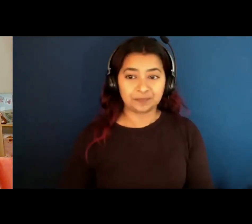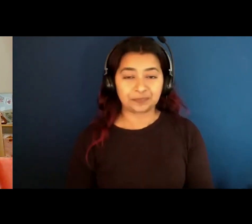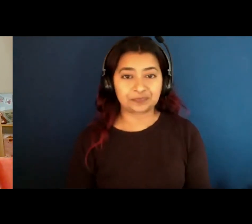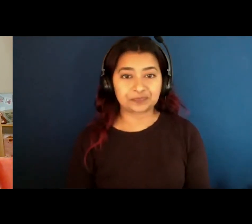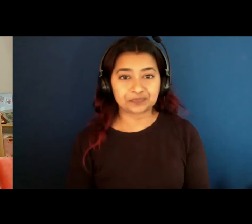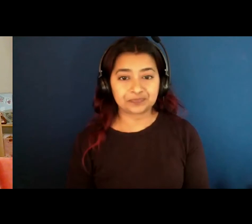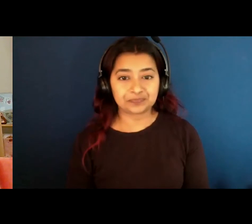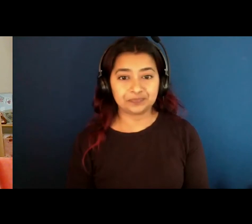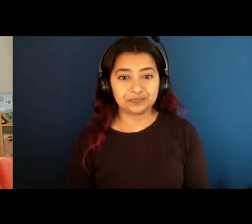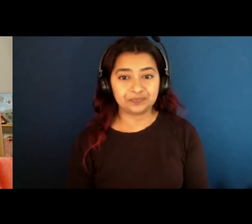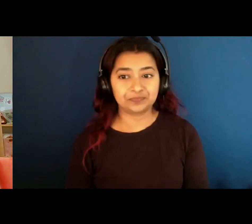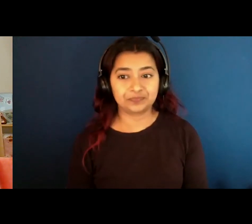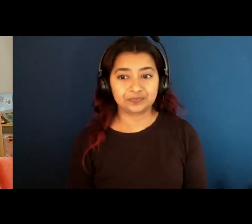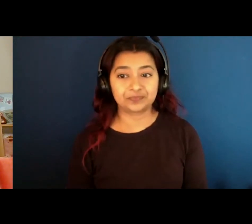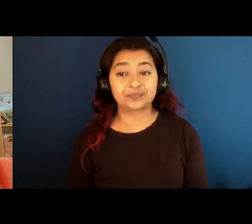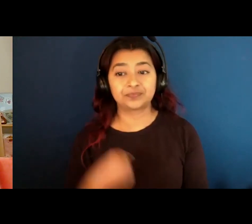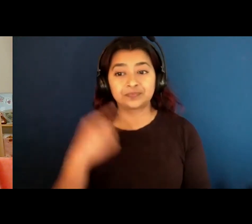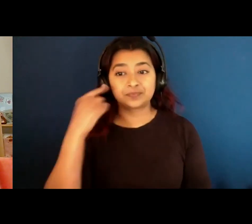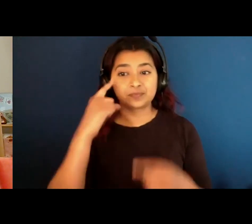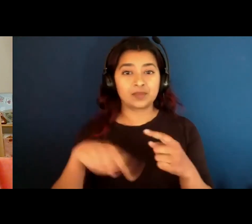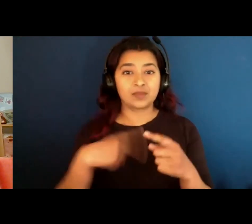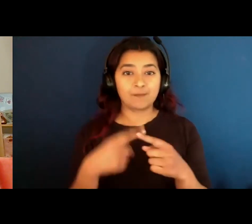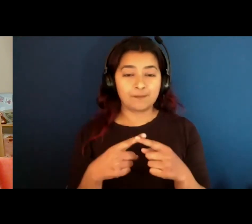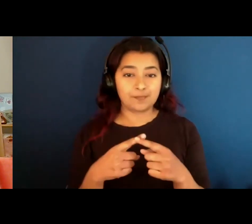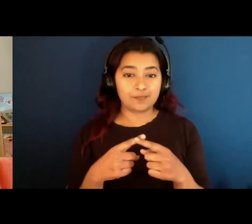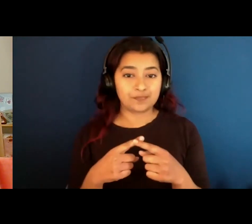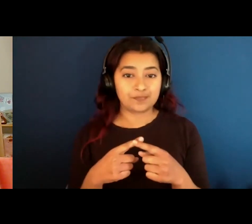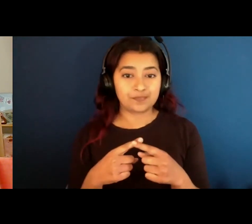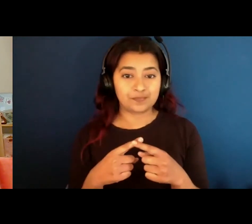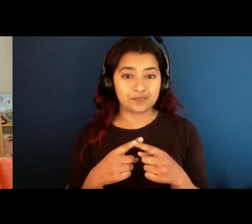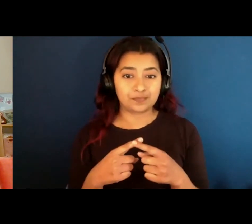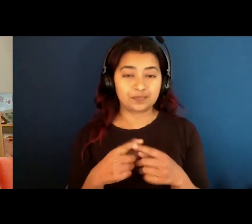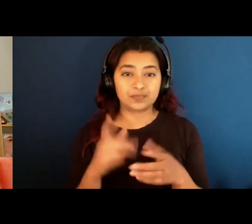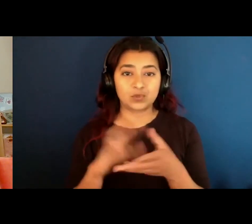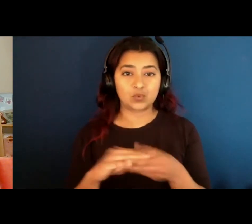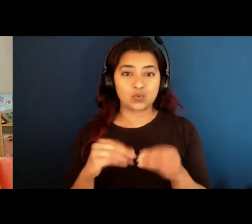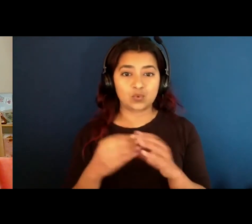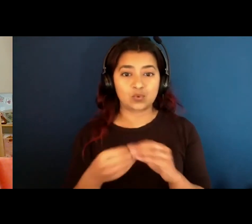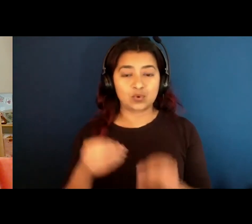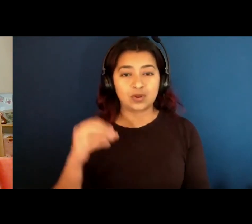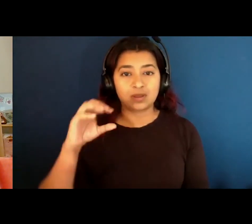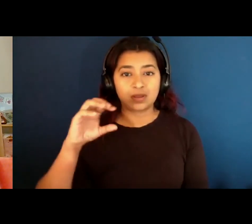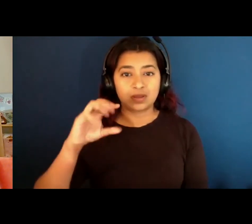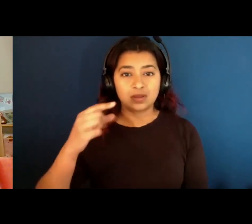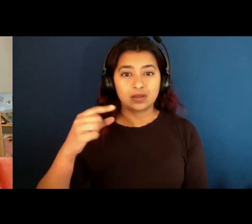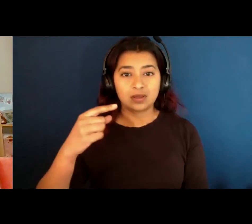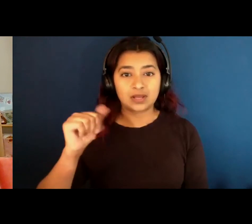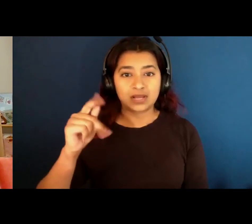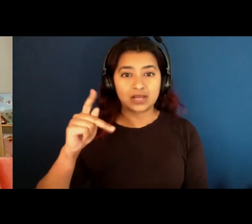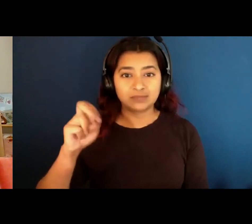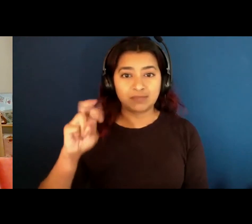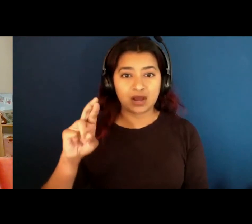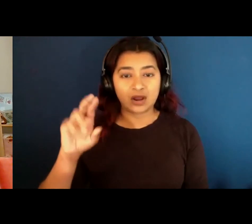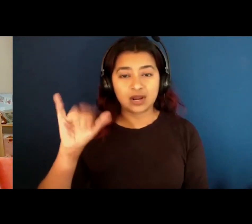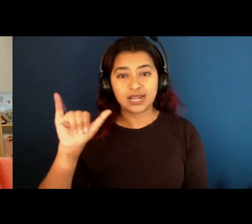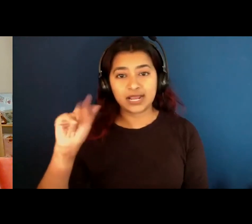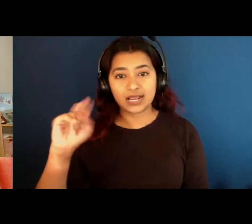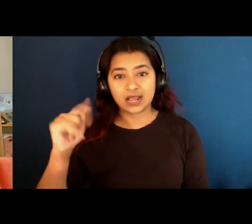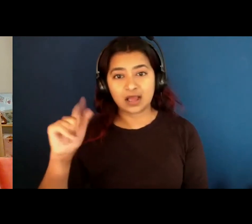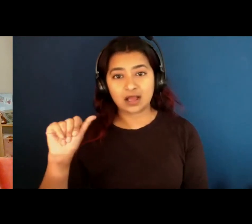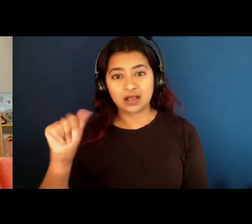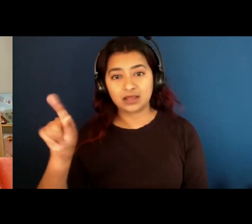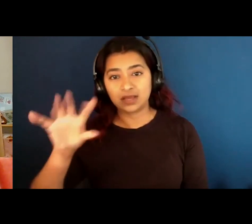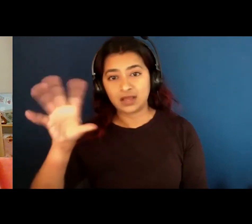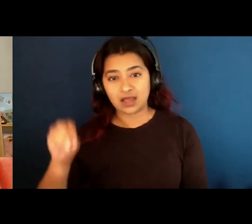In particular, I think about the story of Gaspar Yanga, who was an African man enslaved in